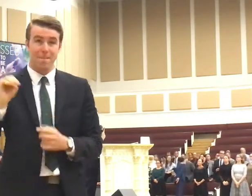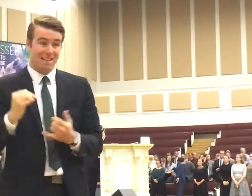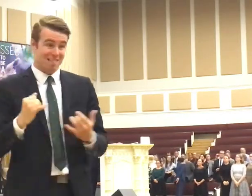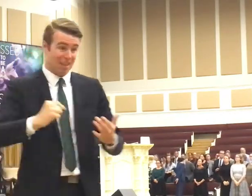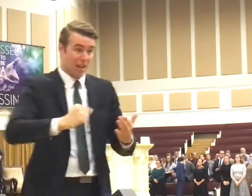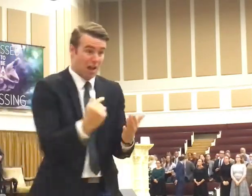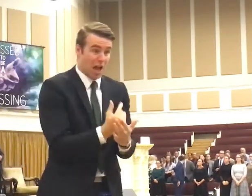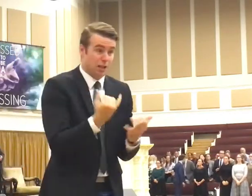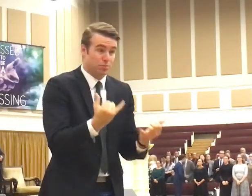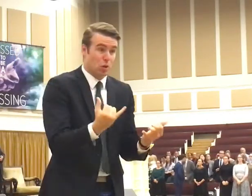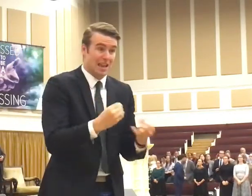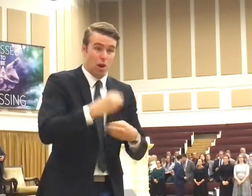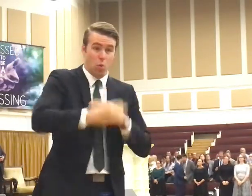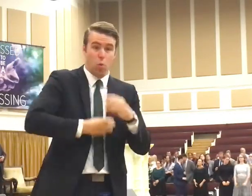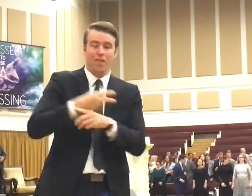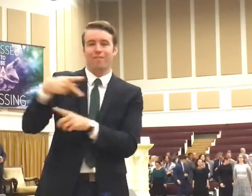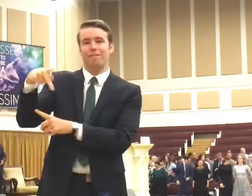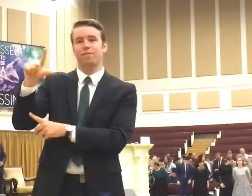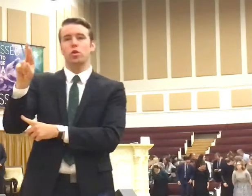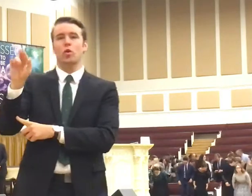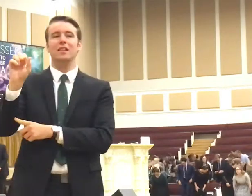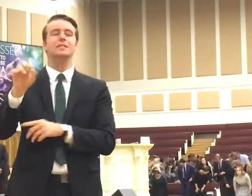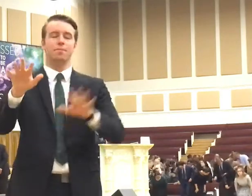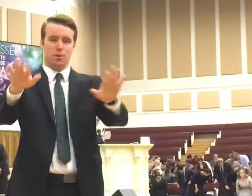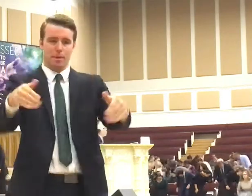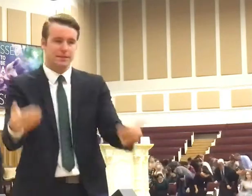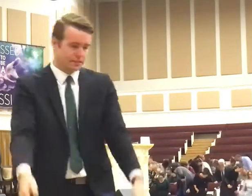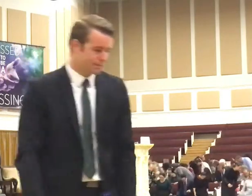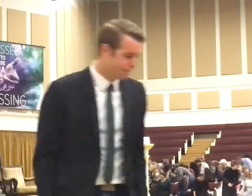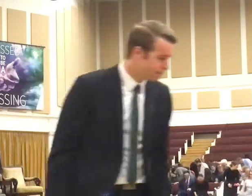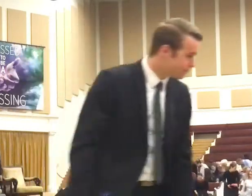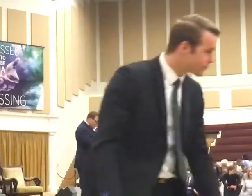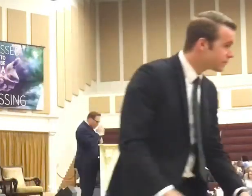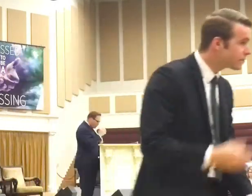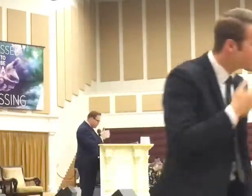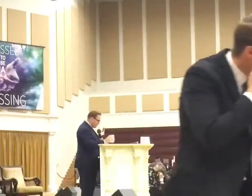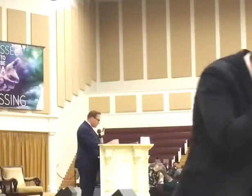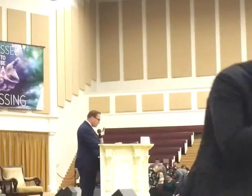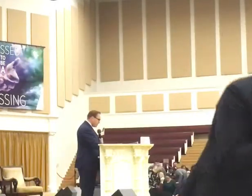of pluralism. You may be seated in the presence of the Lord.